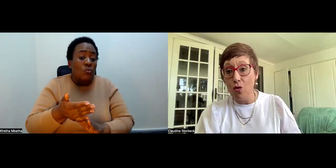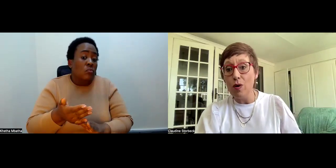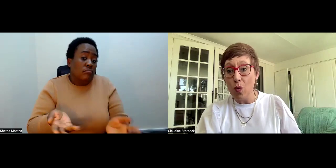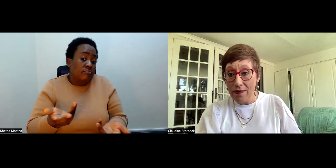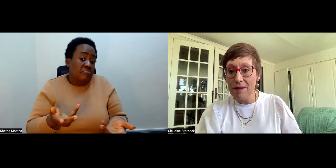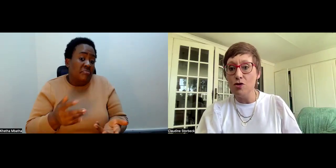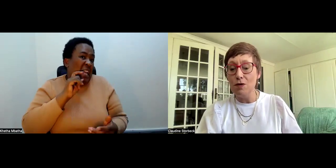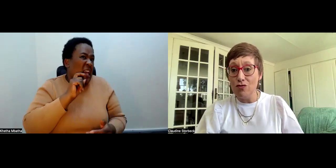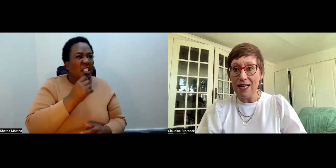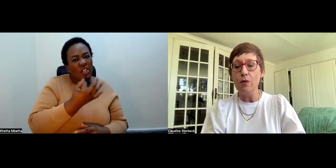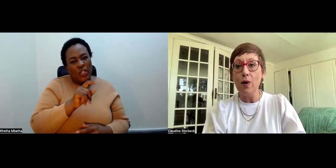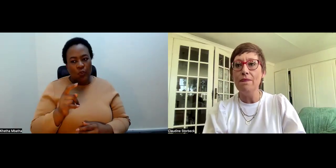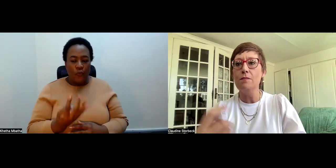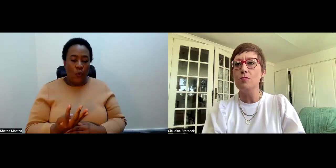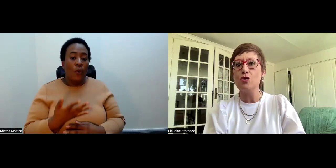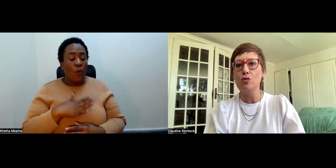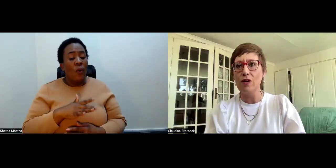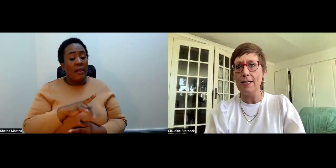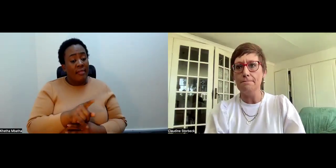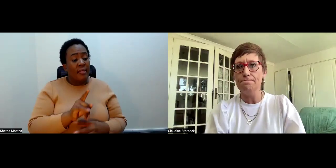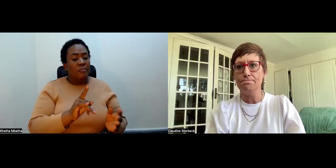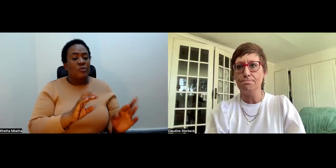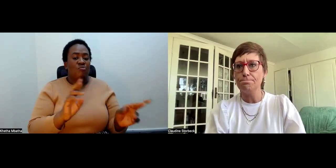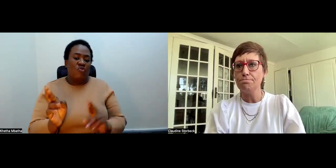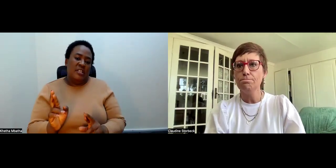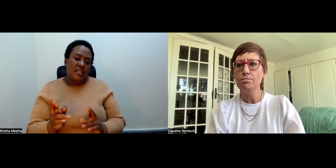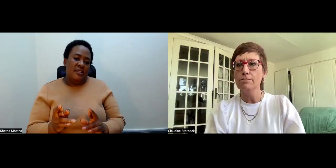3 and 4. We want them to be ready. We want them to be school ready.